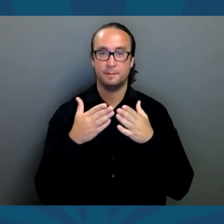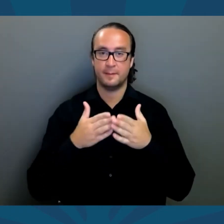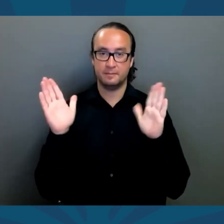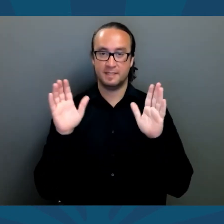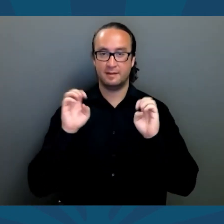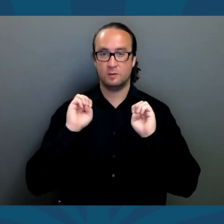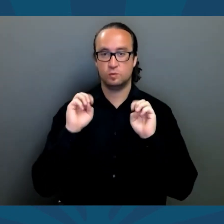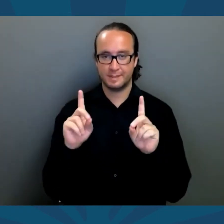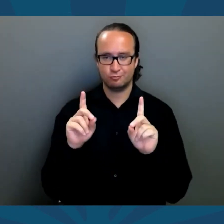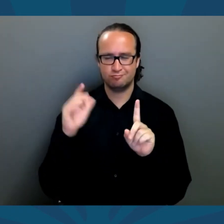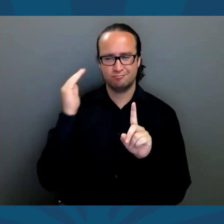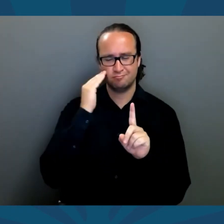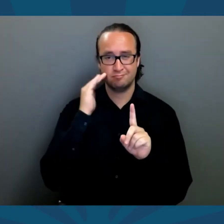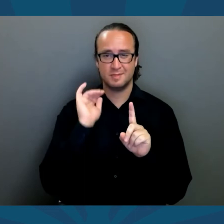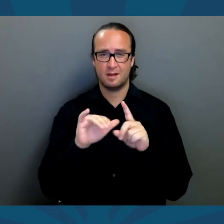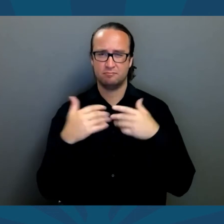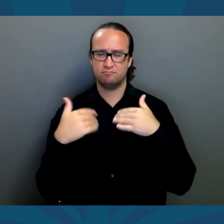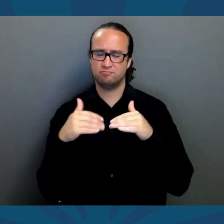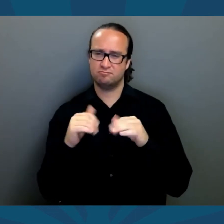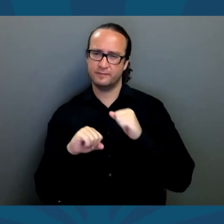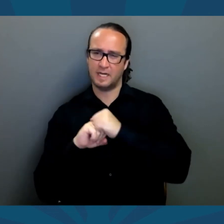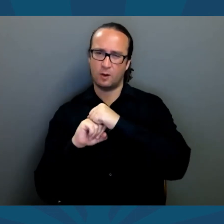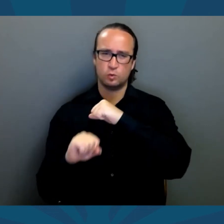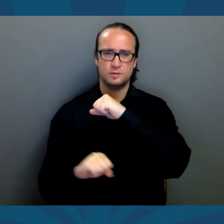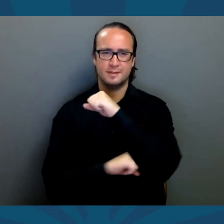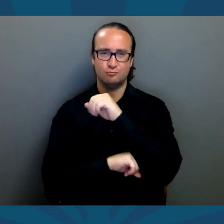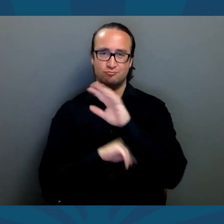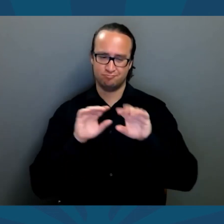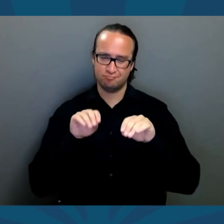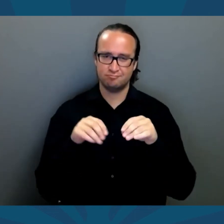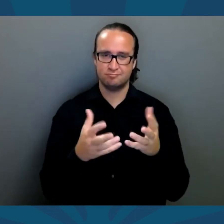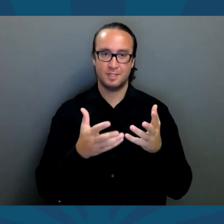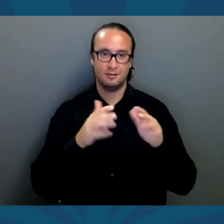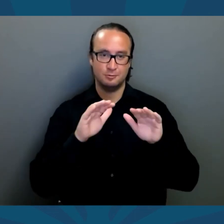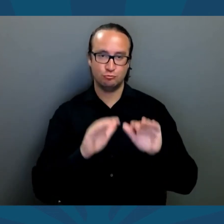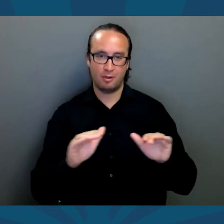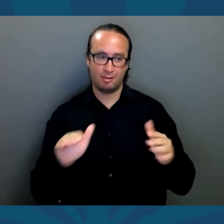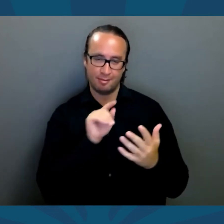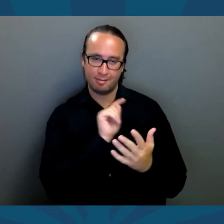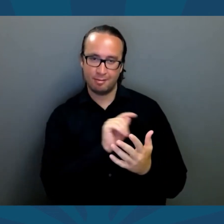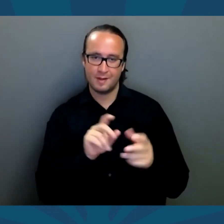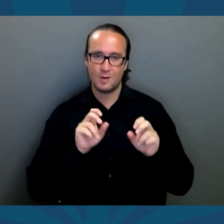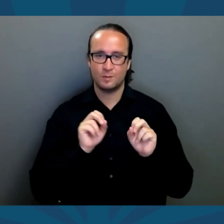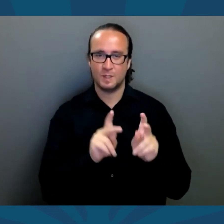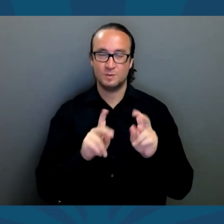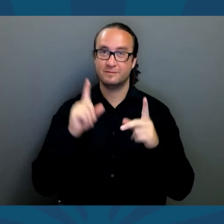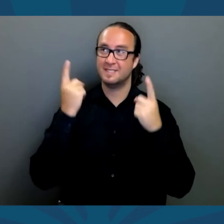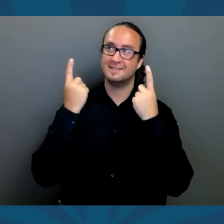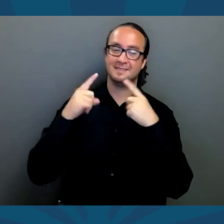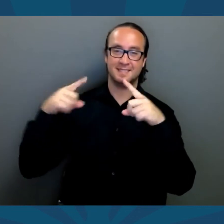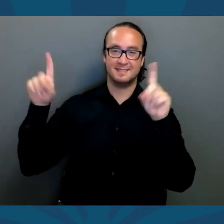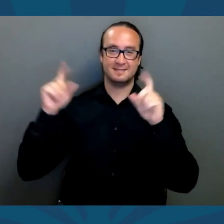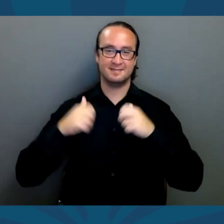Sarah is a strong advocate for public education, knowing that it is the foundation that gives every child